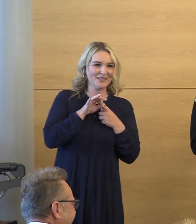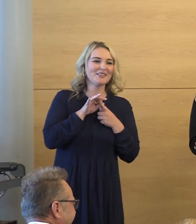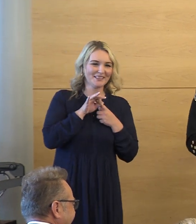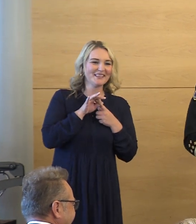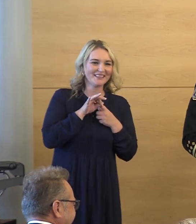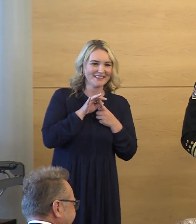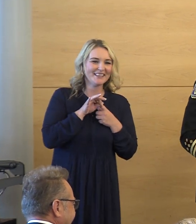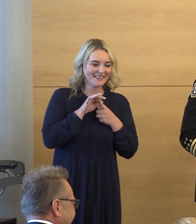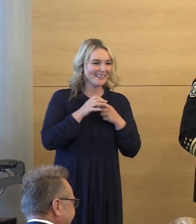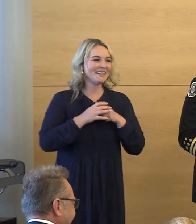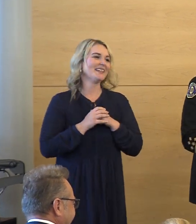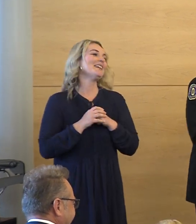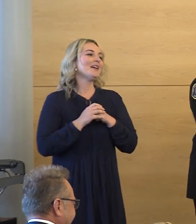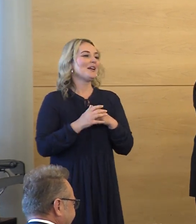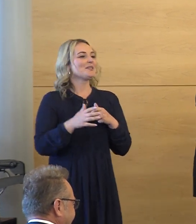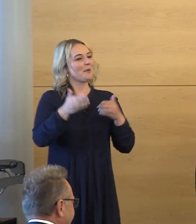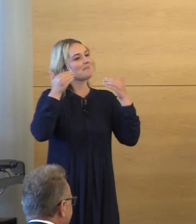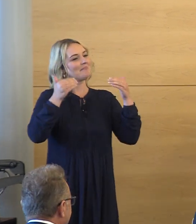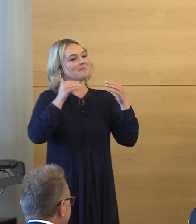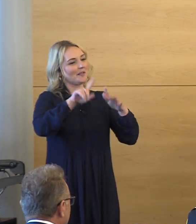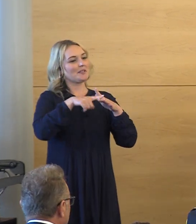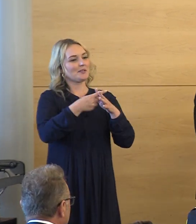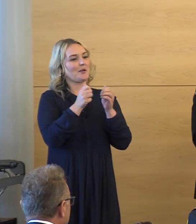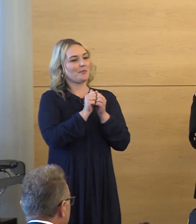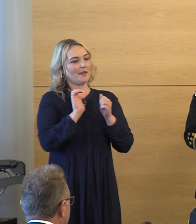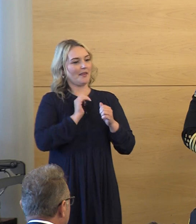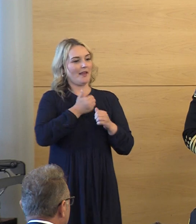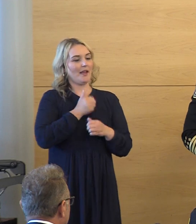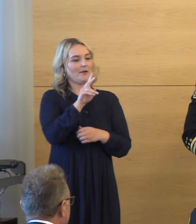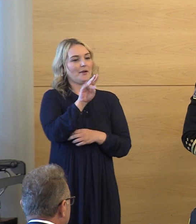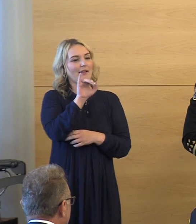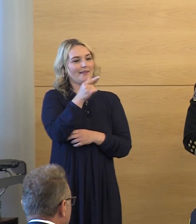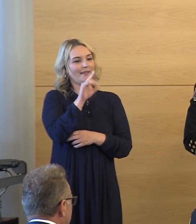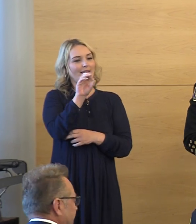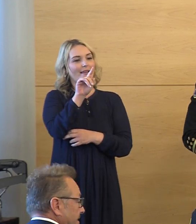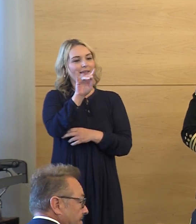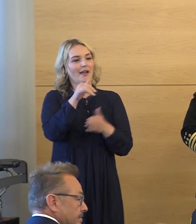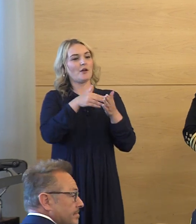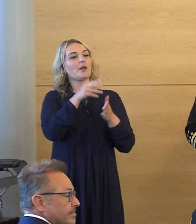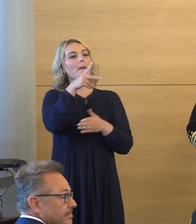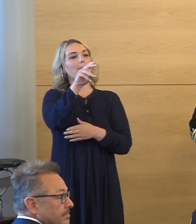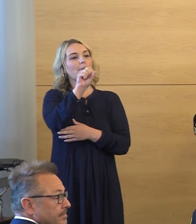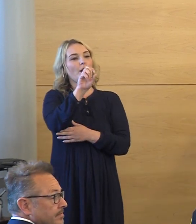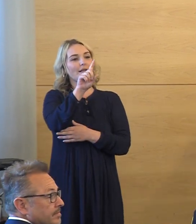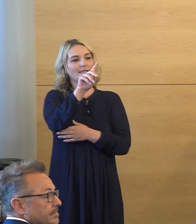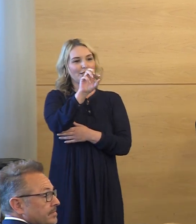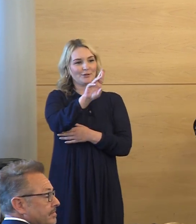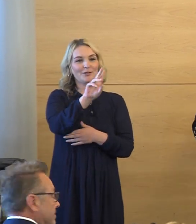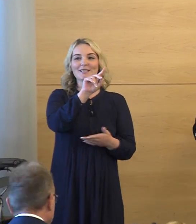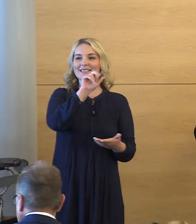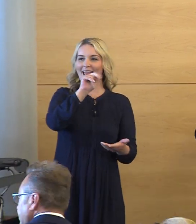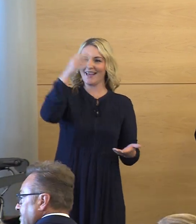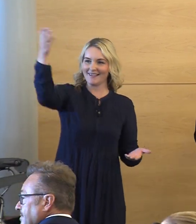of me. So I'd like to start off with our King County prosecutor, Dan Saddleberg. Where you at, Dan? Over